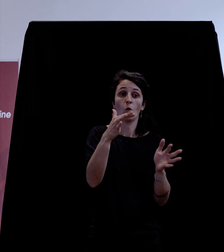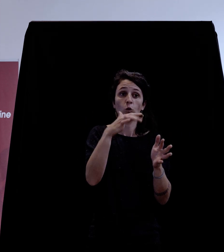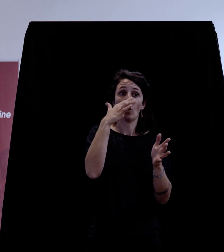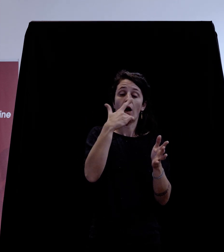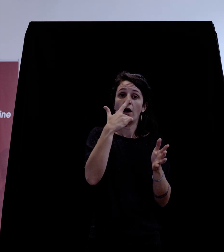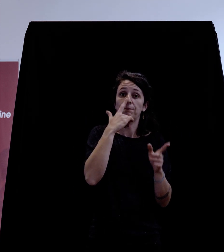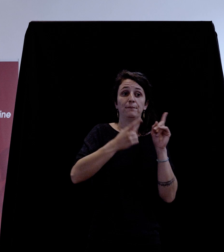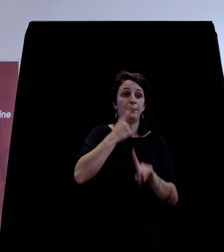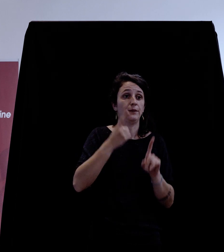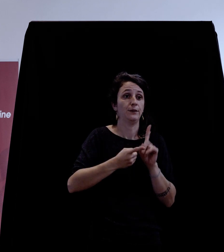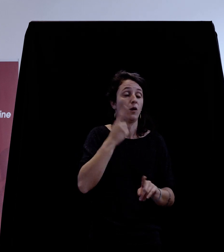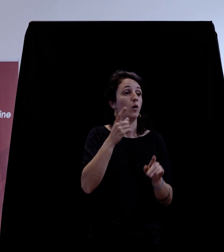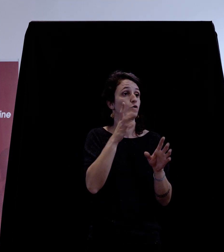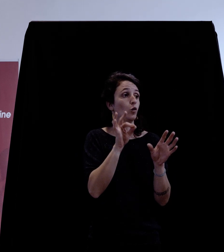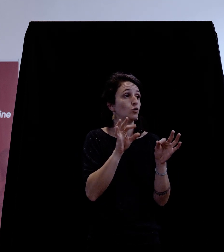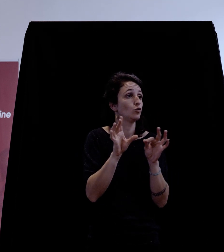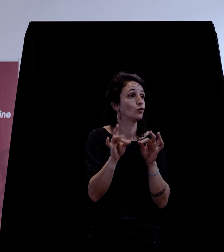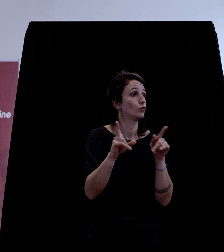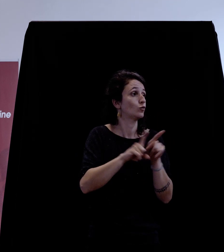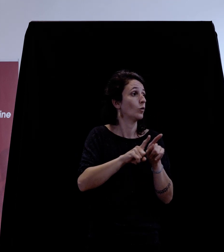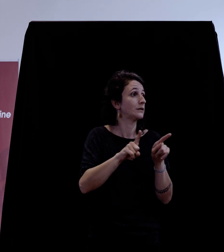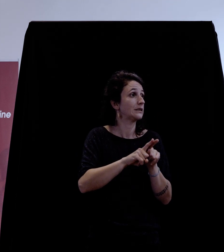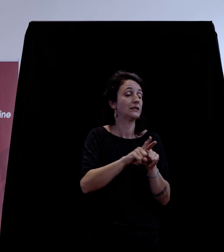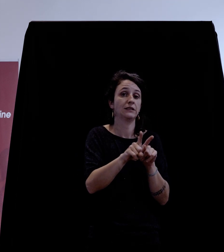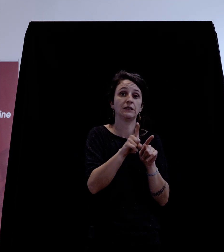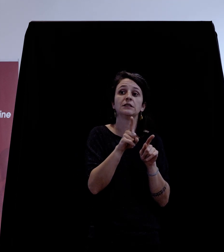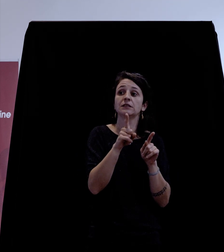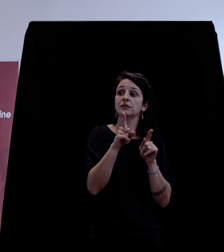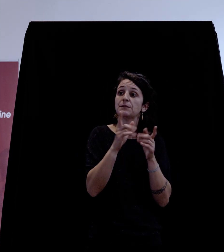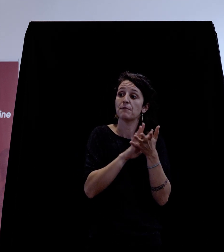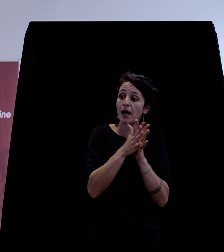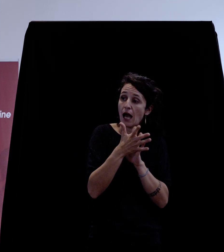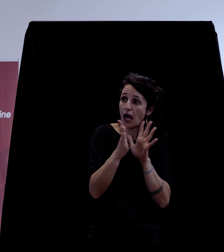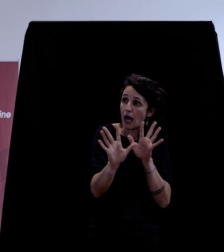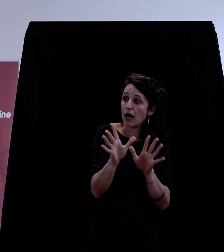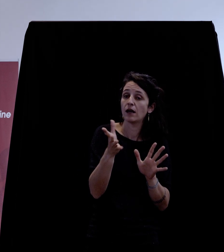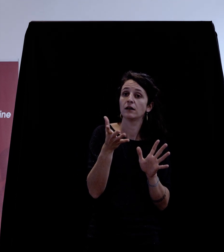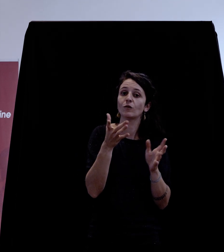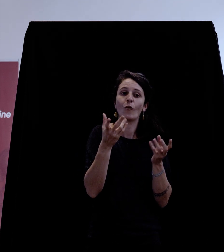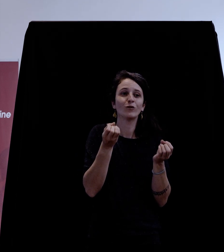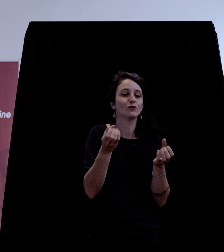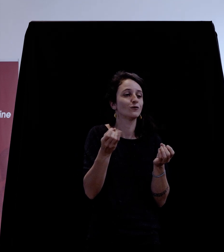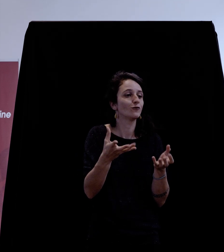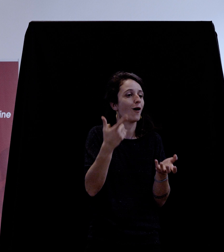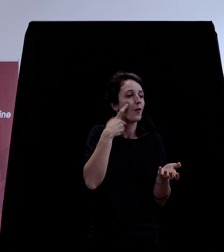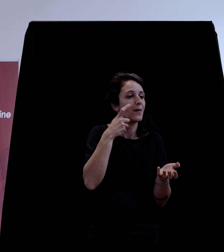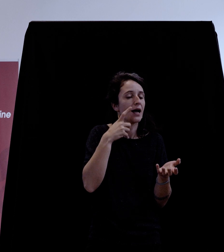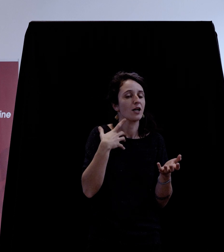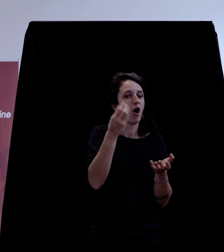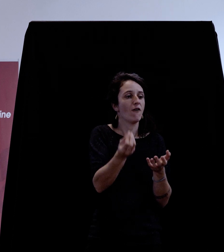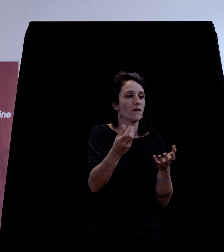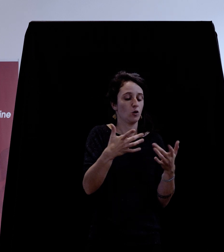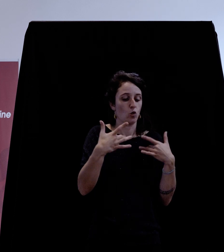other places in the body where they just don't like to be touched. If you're going to touch a kid with charge, I always say, make it a firm